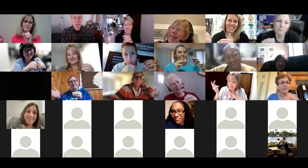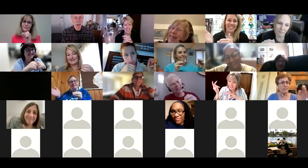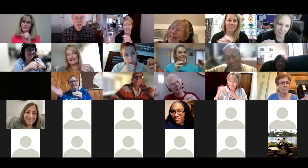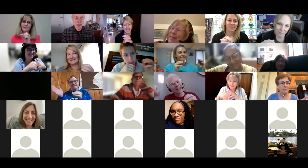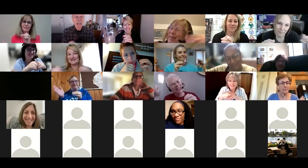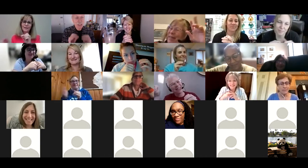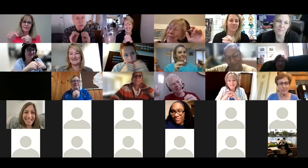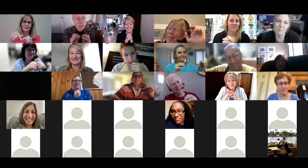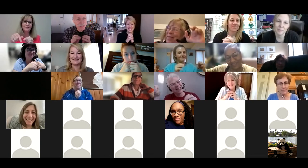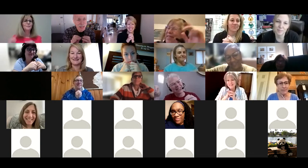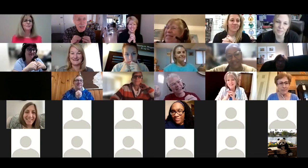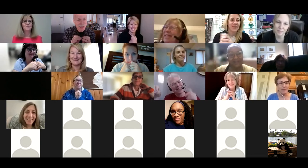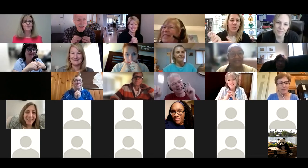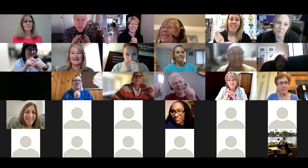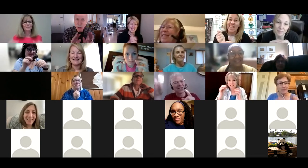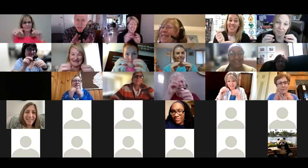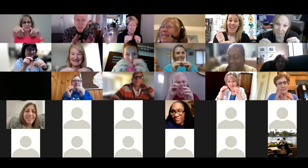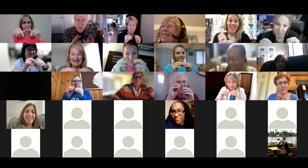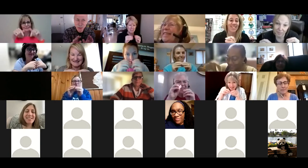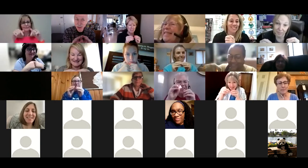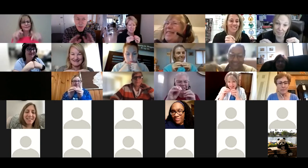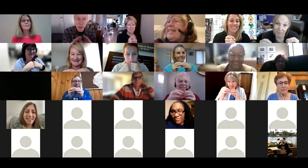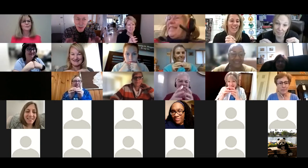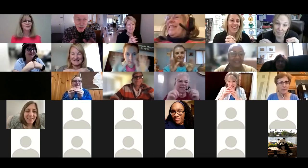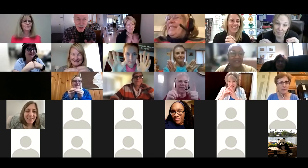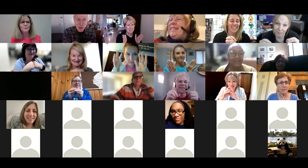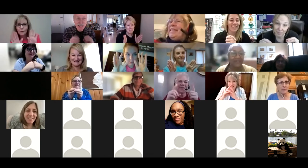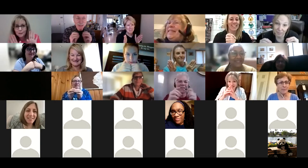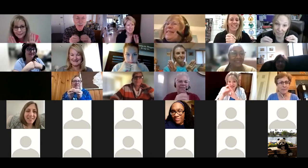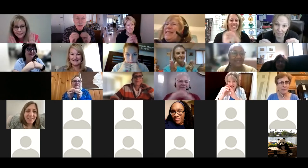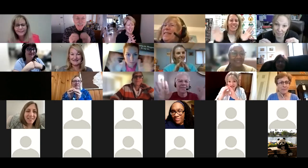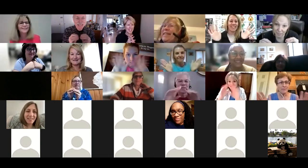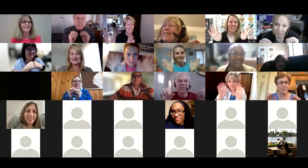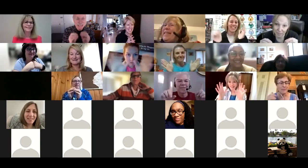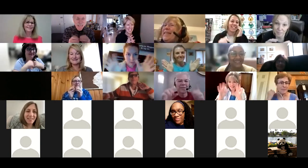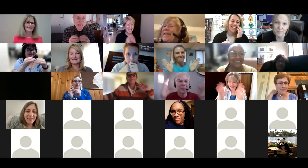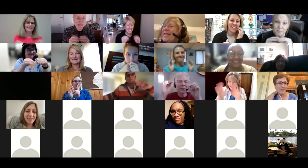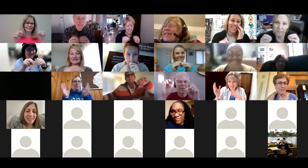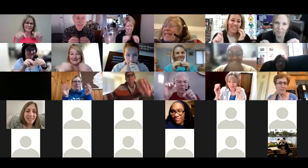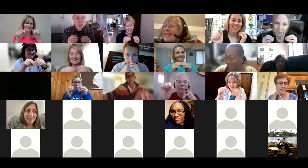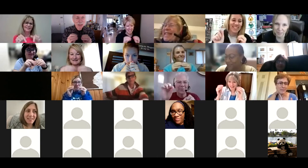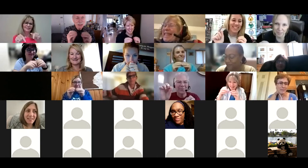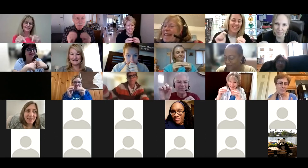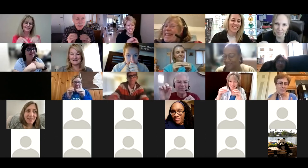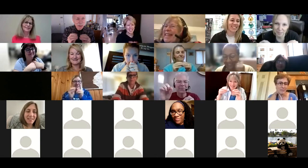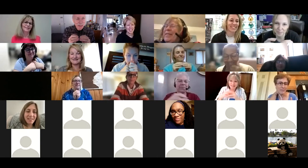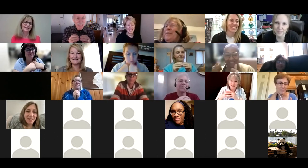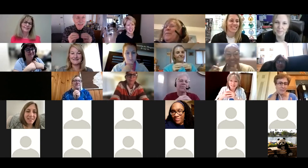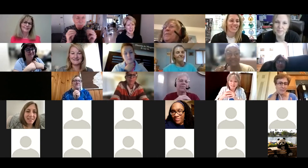mark? It goes inside. Don't tell anyone because no one knows. It goes inside because the period is a